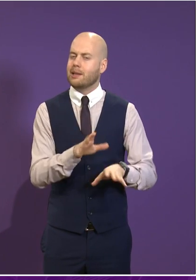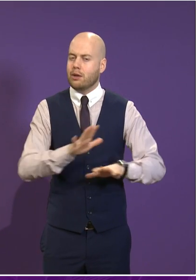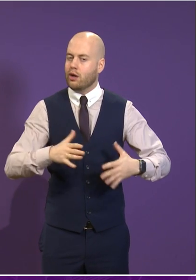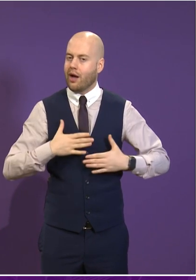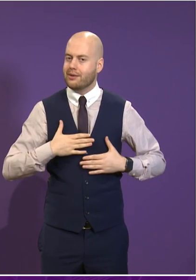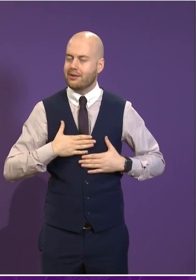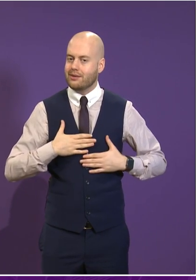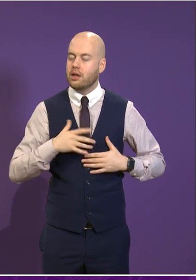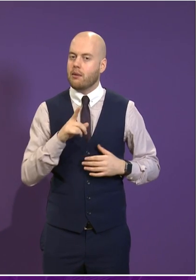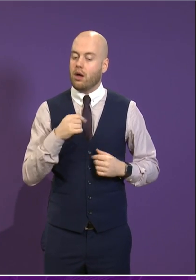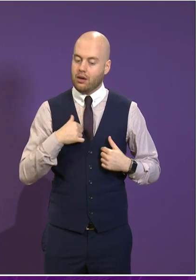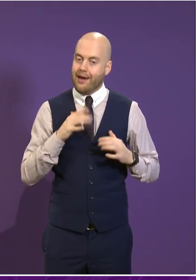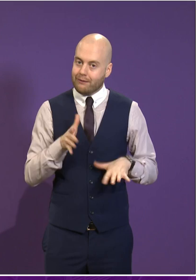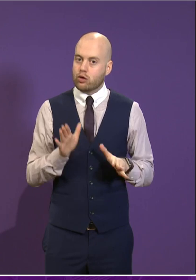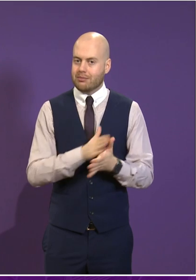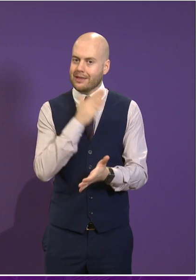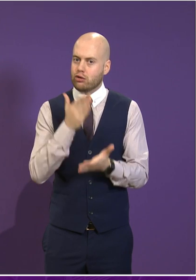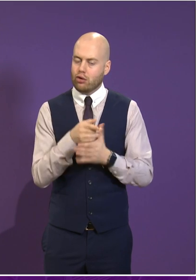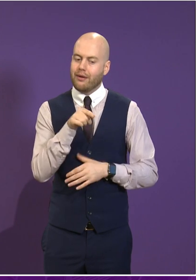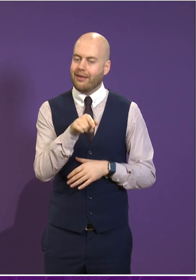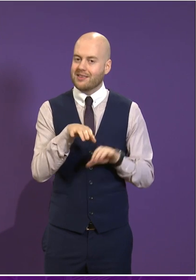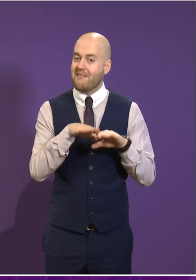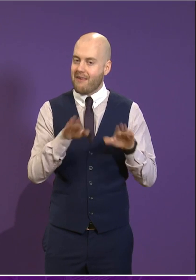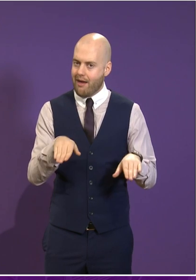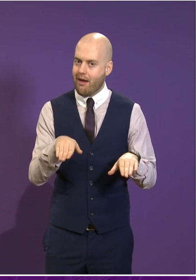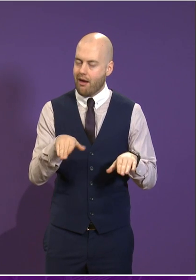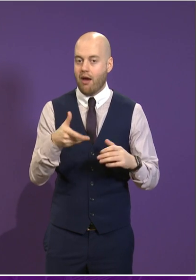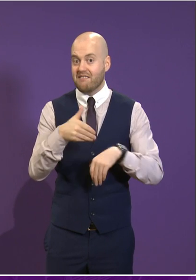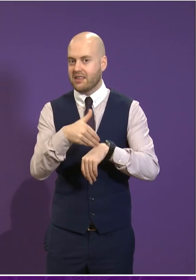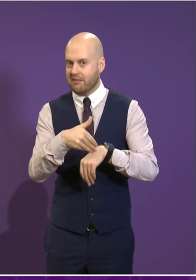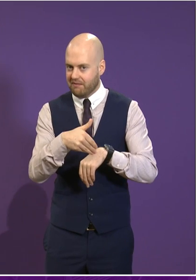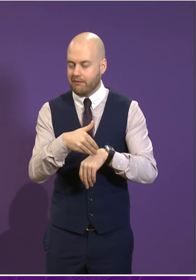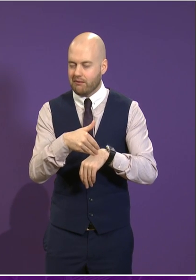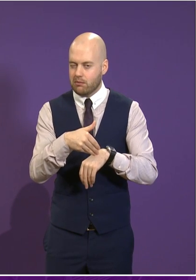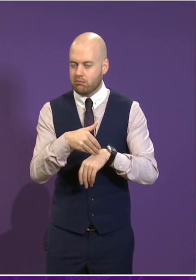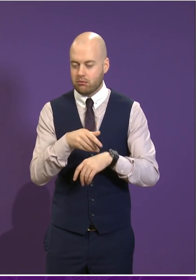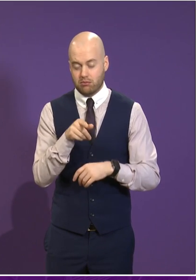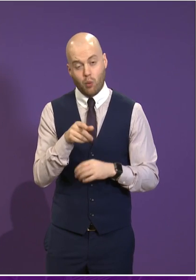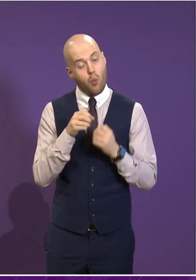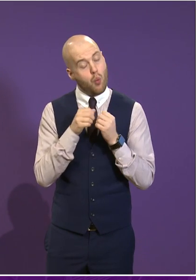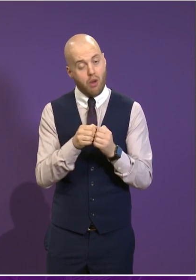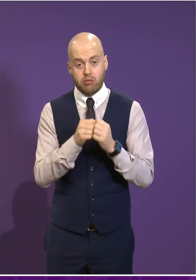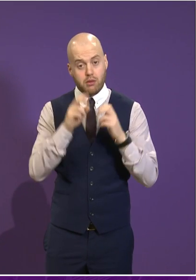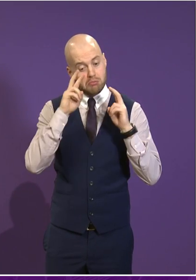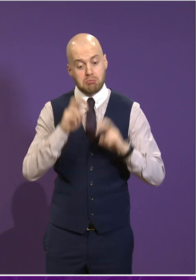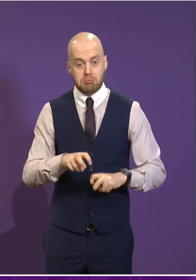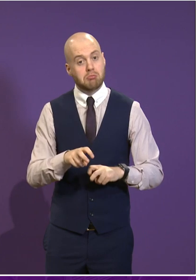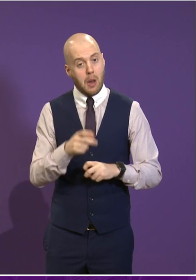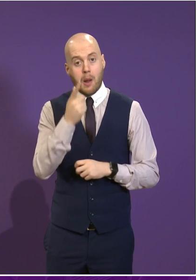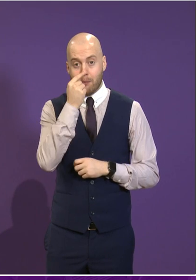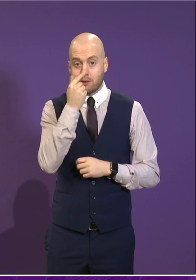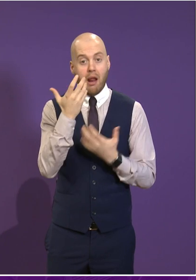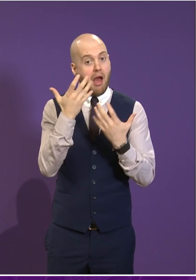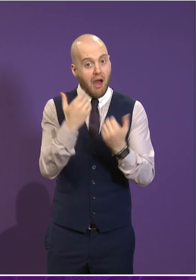that is fair and that it's effective. I think it's something we should explore, whether there are changes that can be